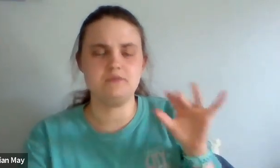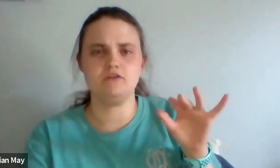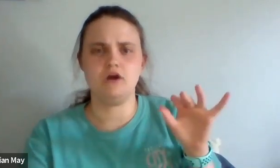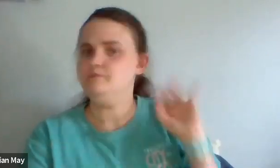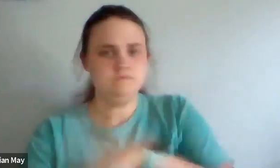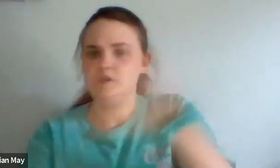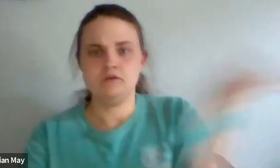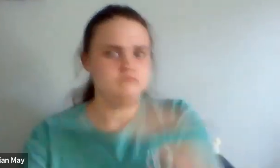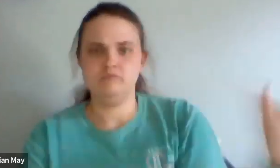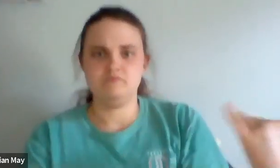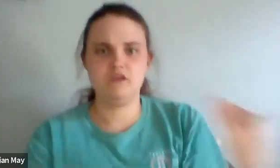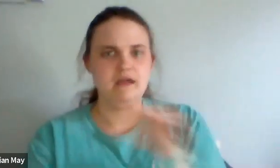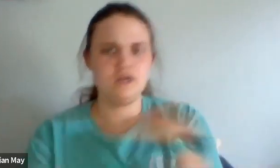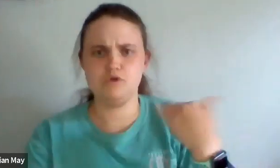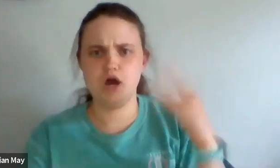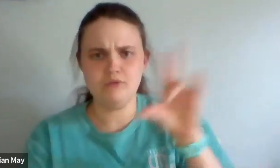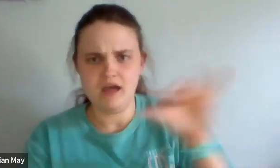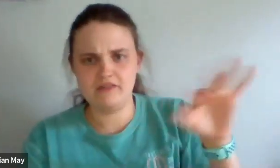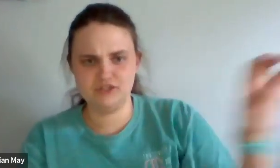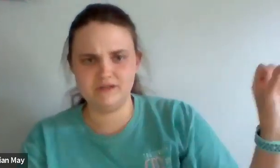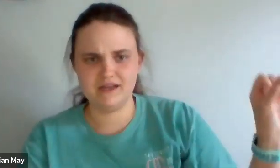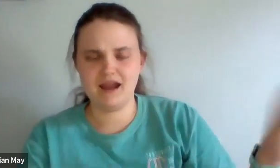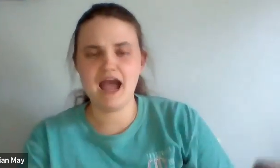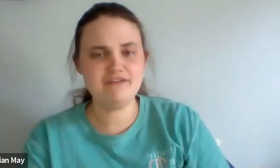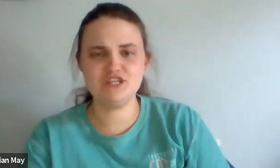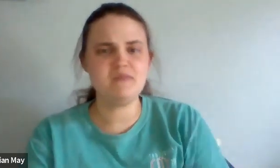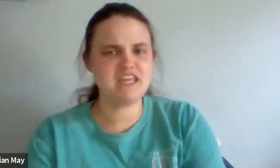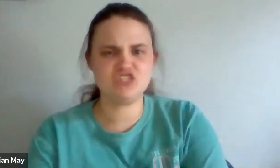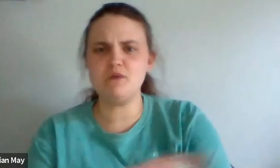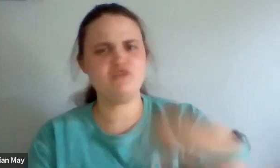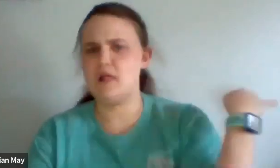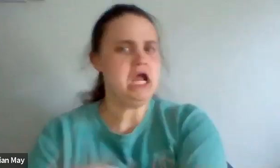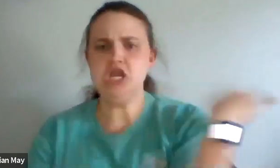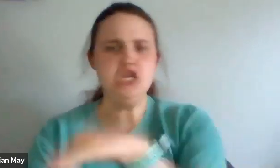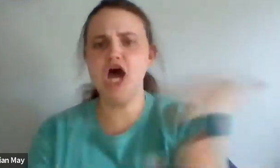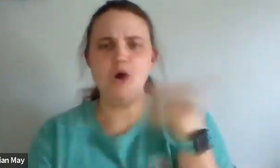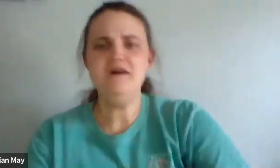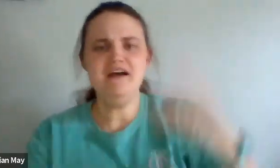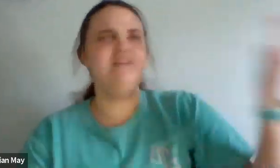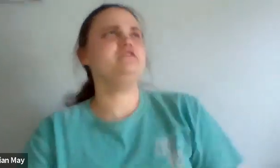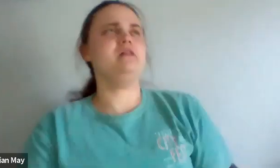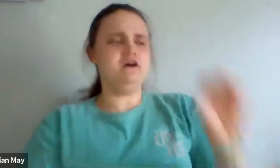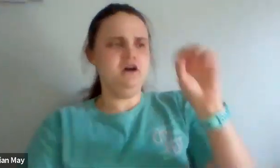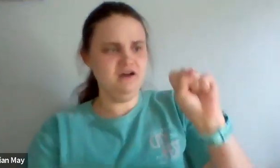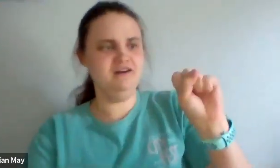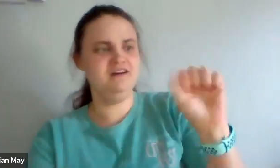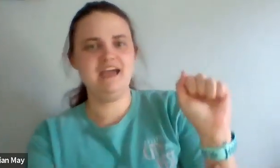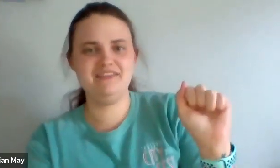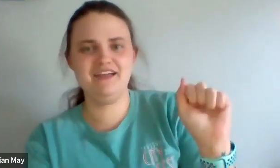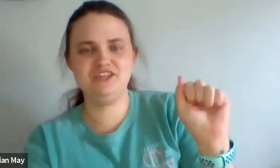and they'll like kind of go no, and they'll do it again. I have some that get so mad, they're like, no. And then they're like, and like you